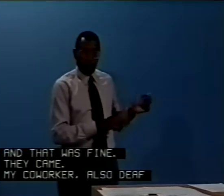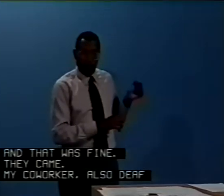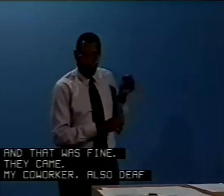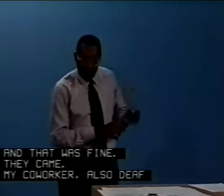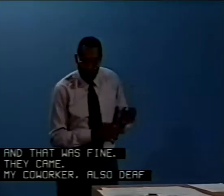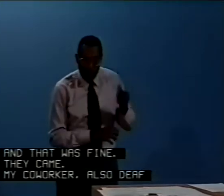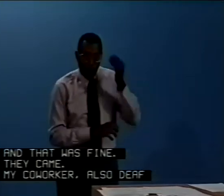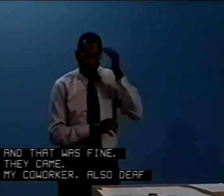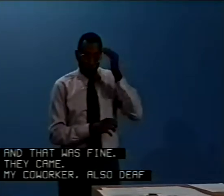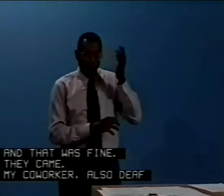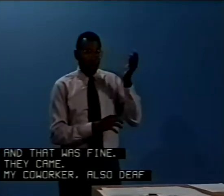so we got an interpreter